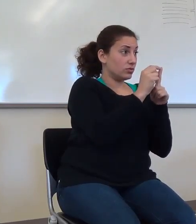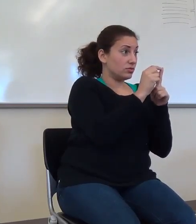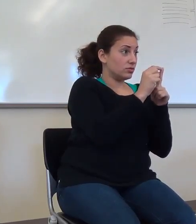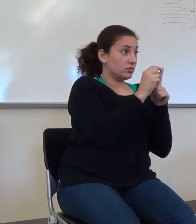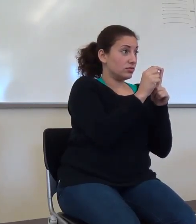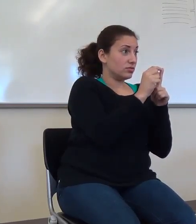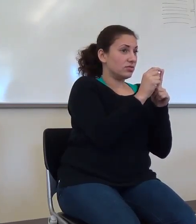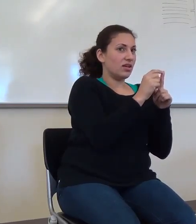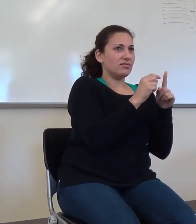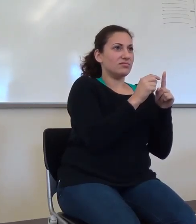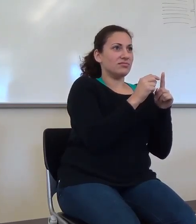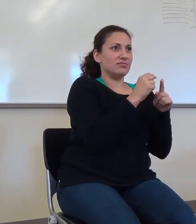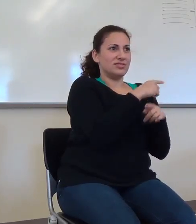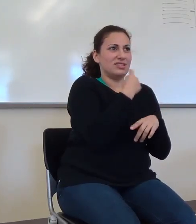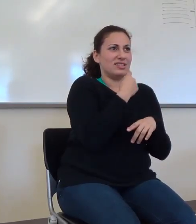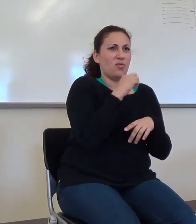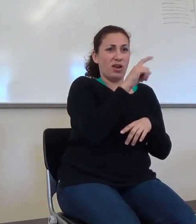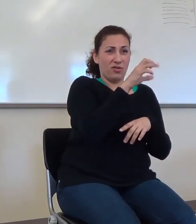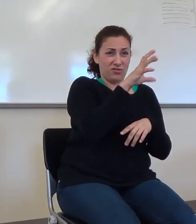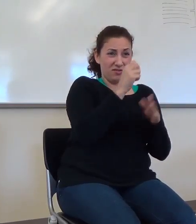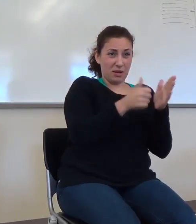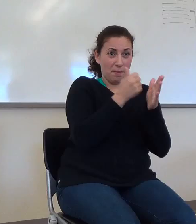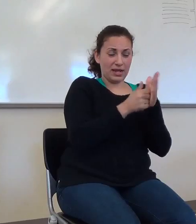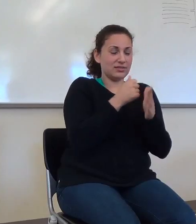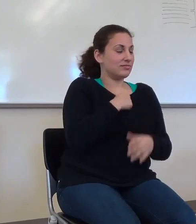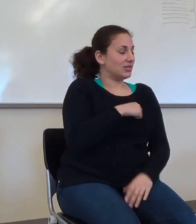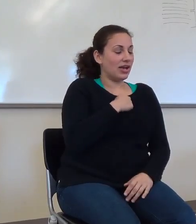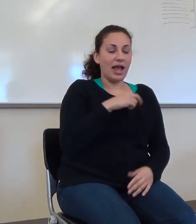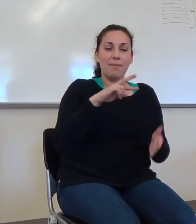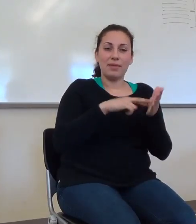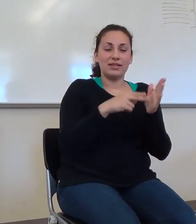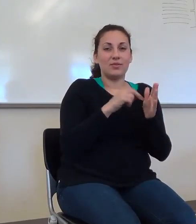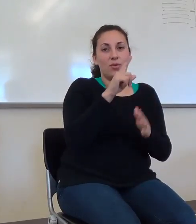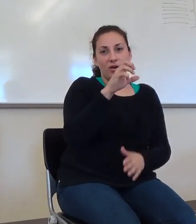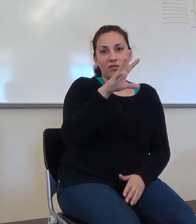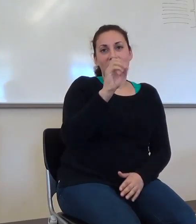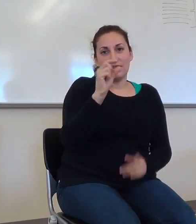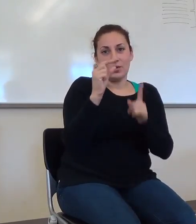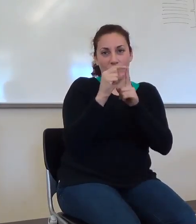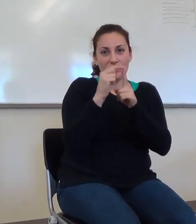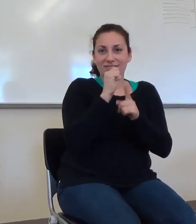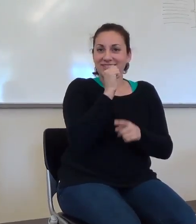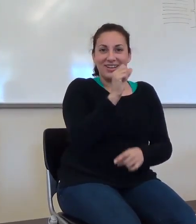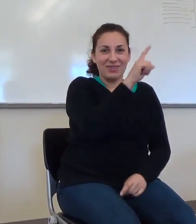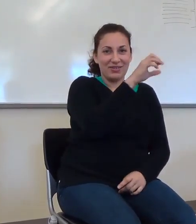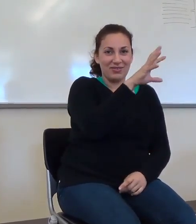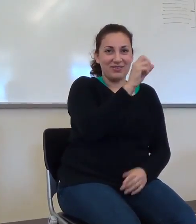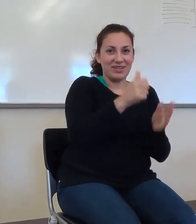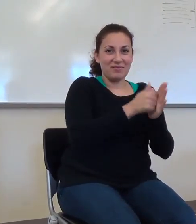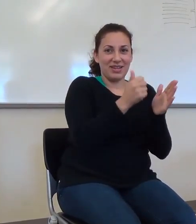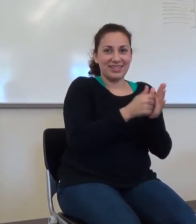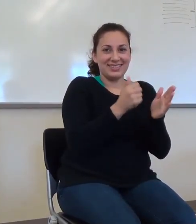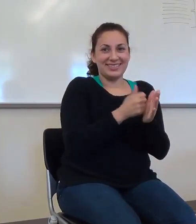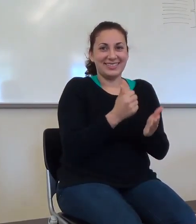you can do some 150 words. I knew as the minute I said it, that wasn't right. Yes, that'll be